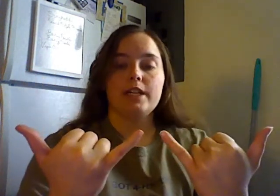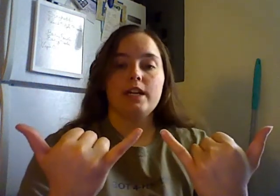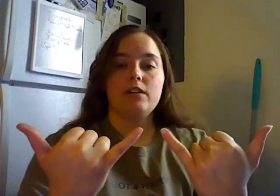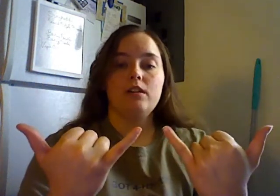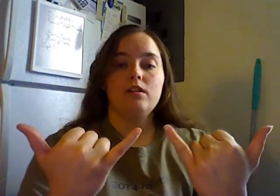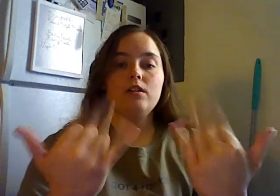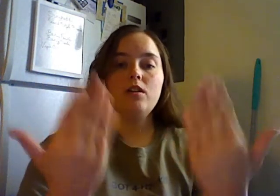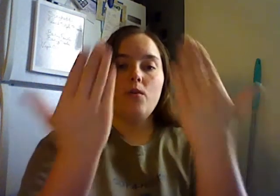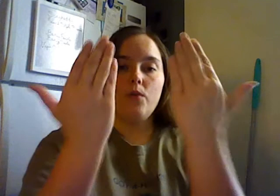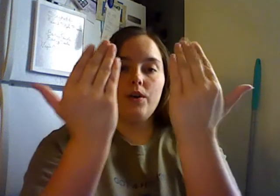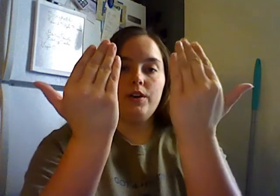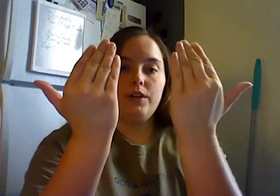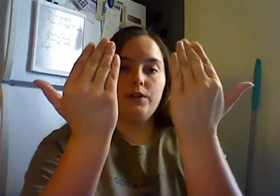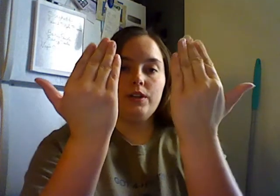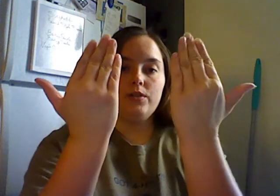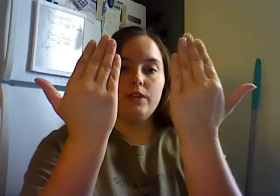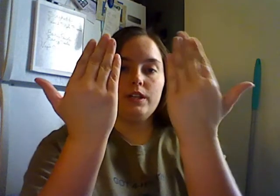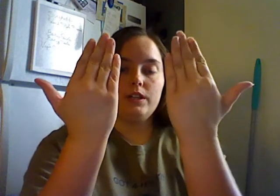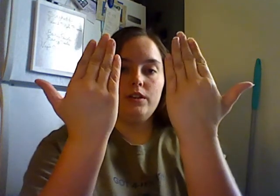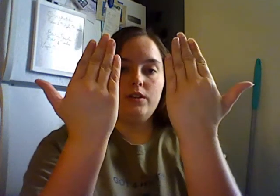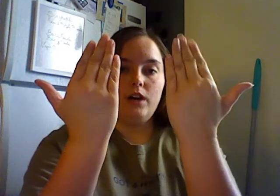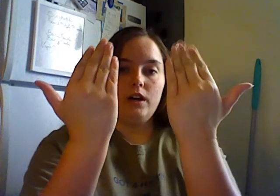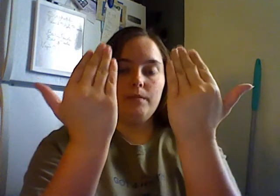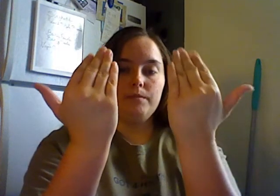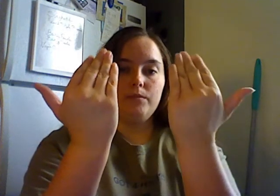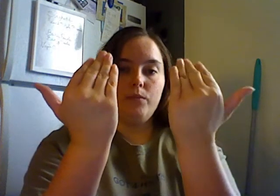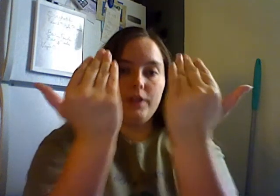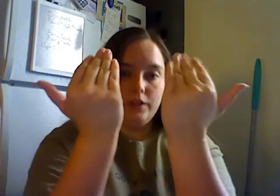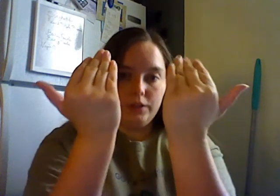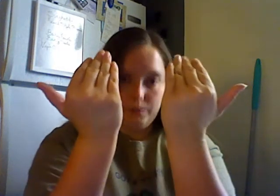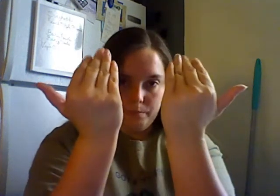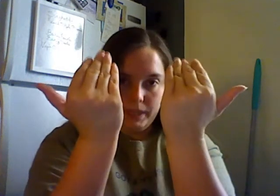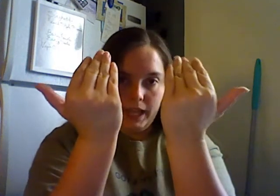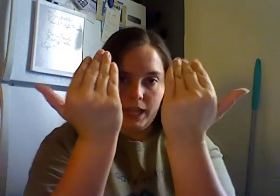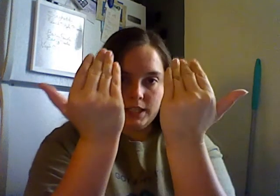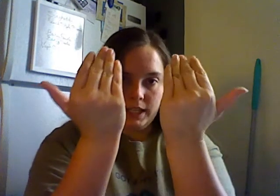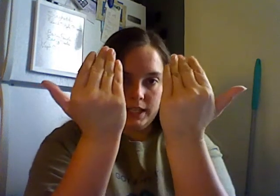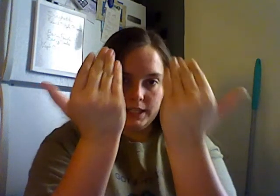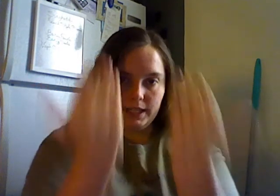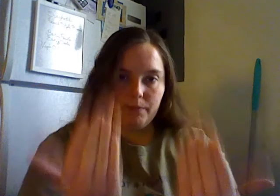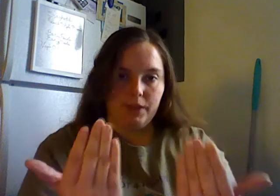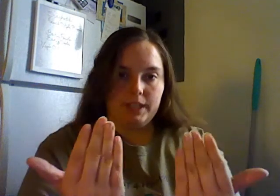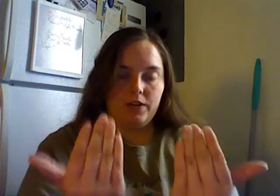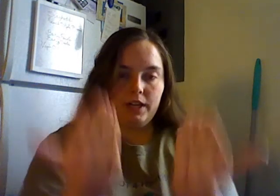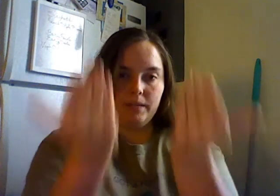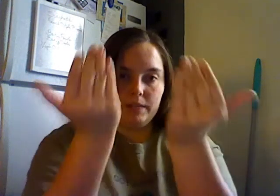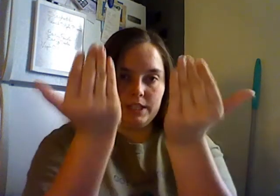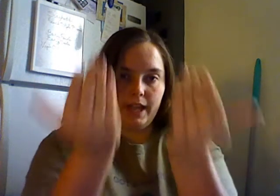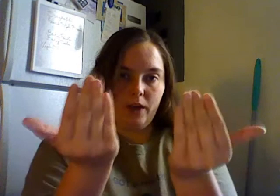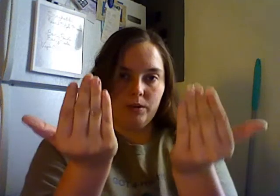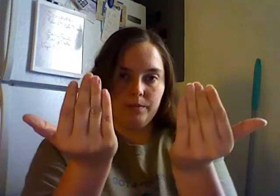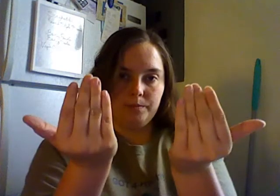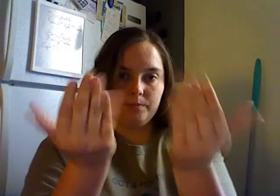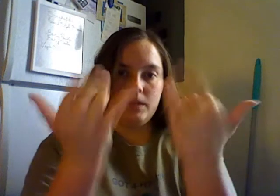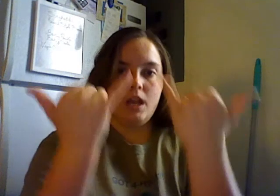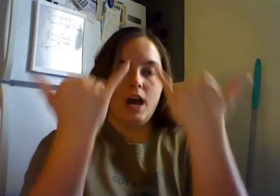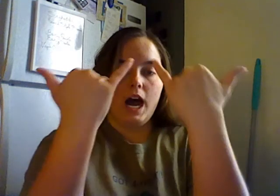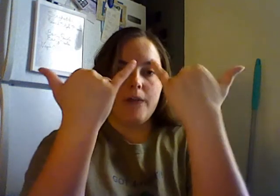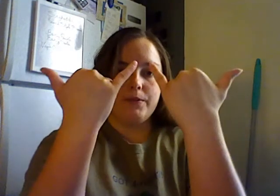down, or you can do it with little bent hands like this and bring it down, and it means now. I prefer